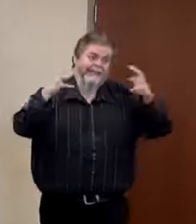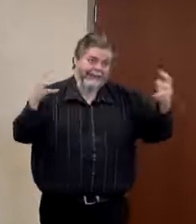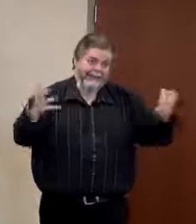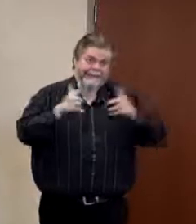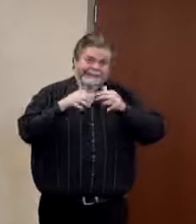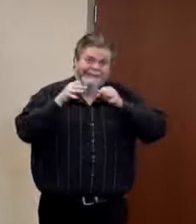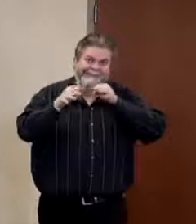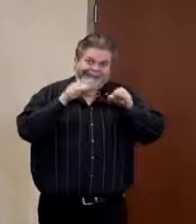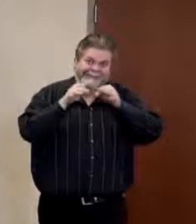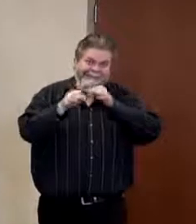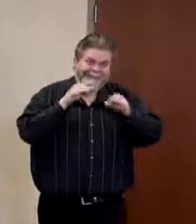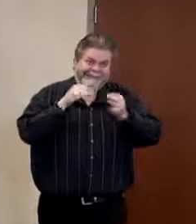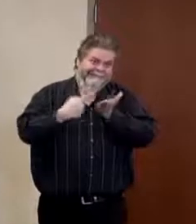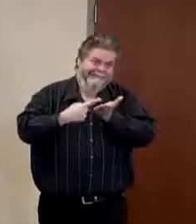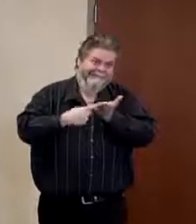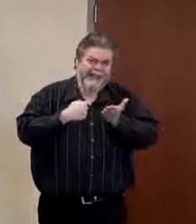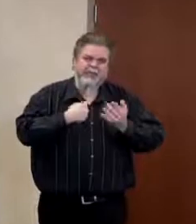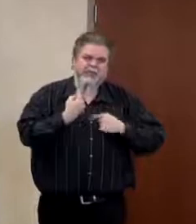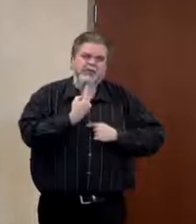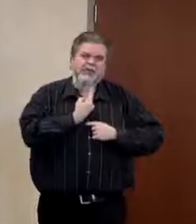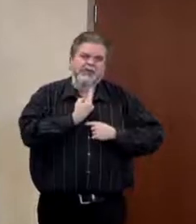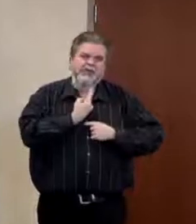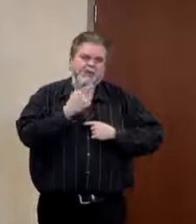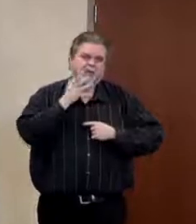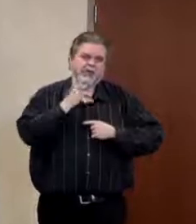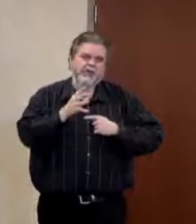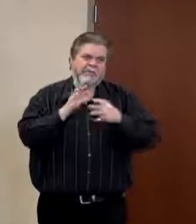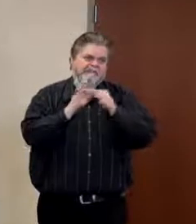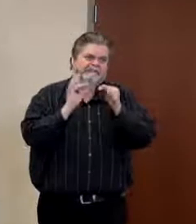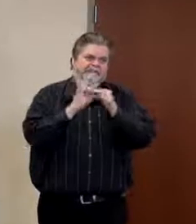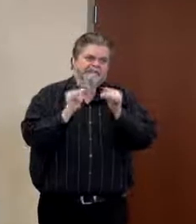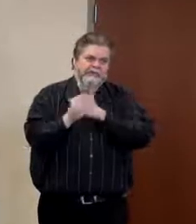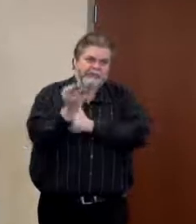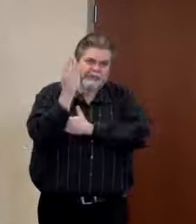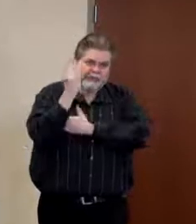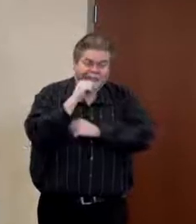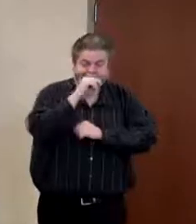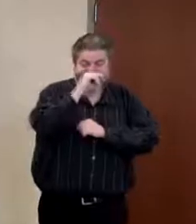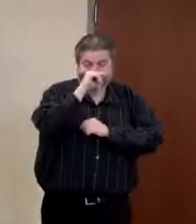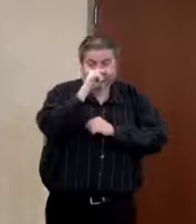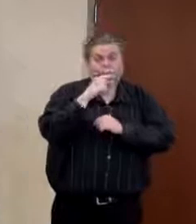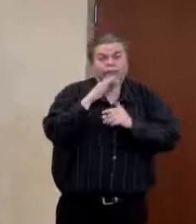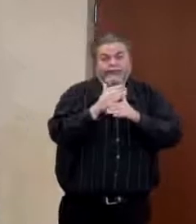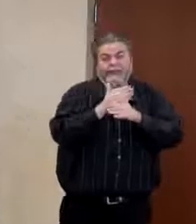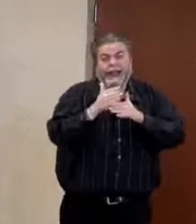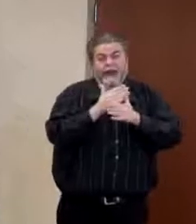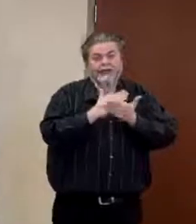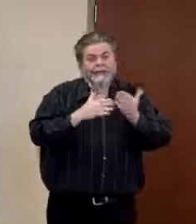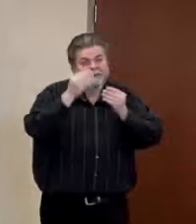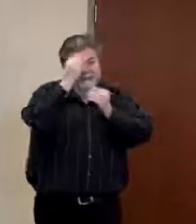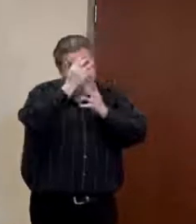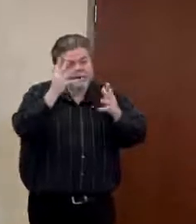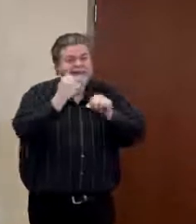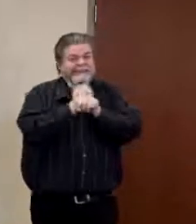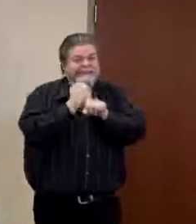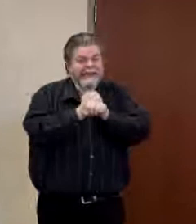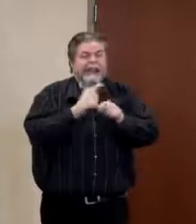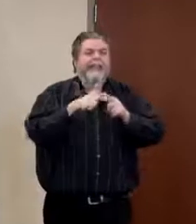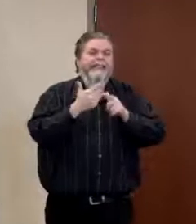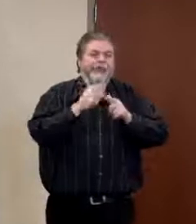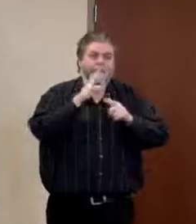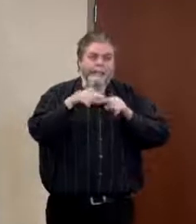through today. Just me. I'll be speaking today, so I want to share with you some data and then talk about kind of what we're looking at in the week